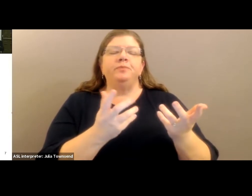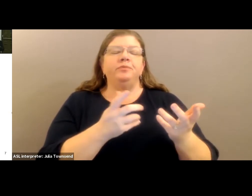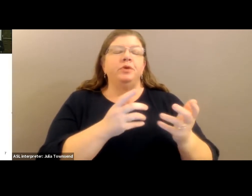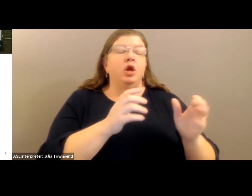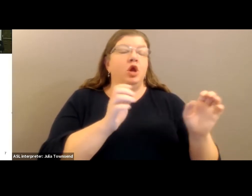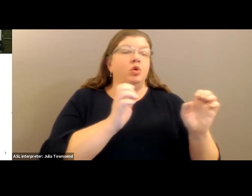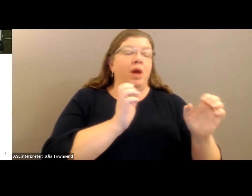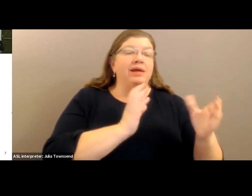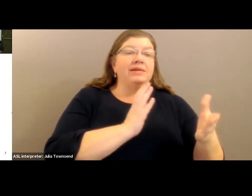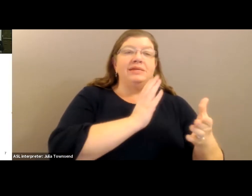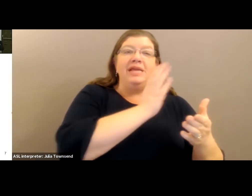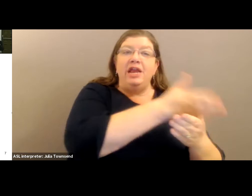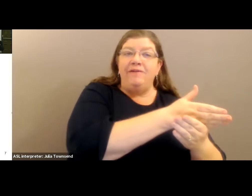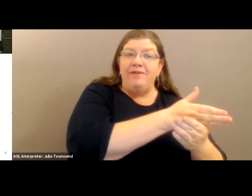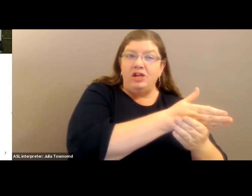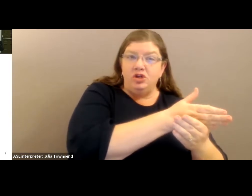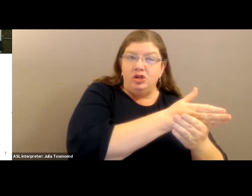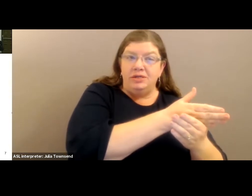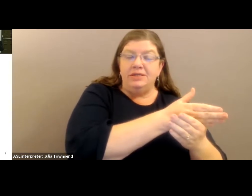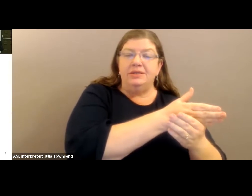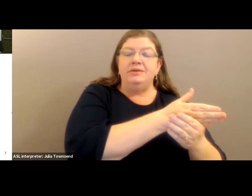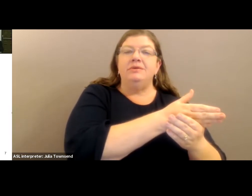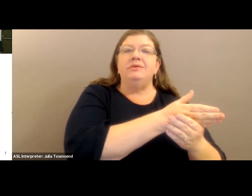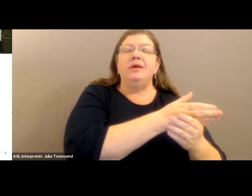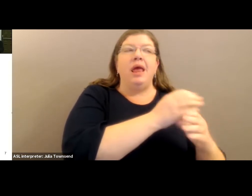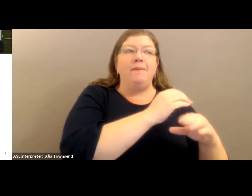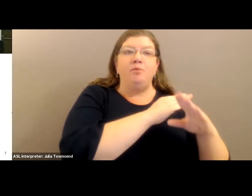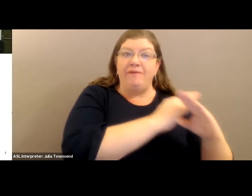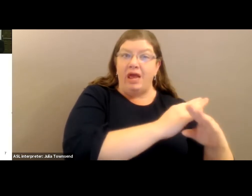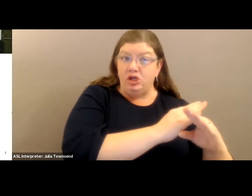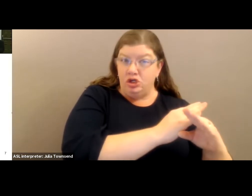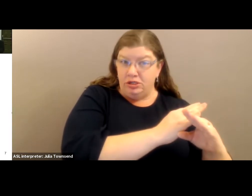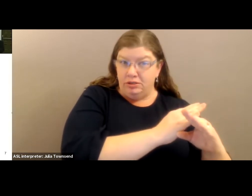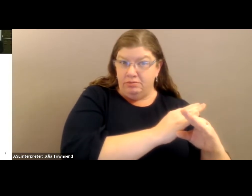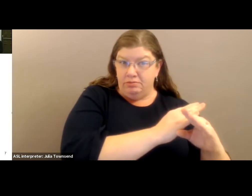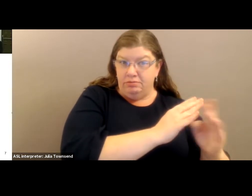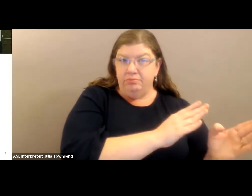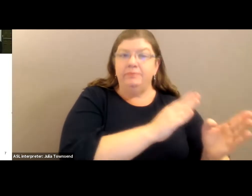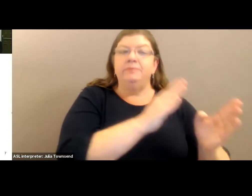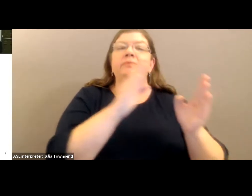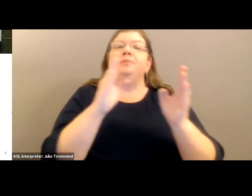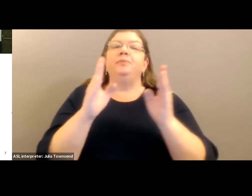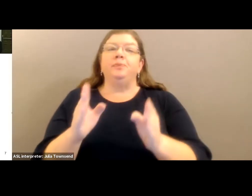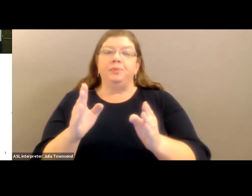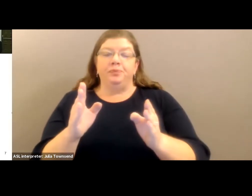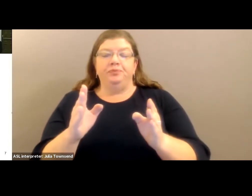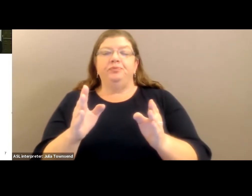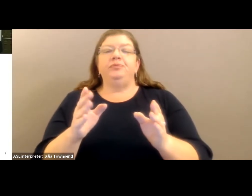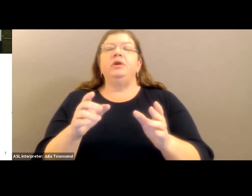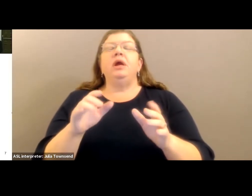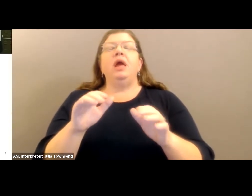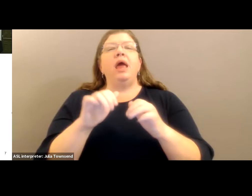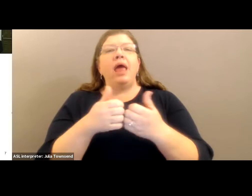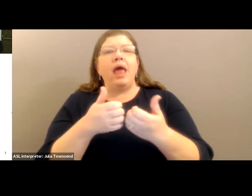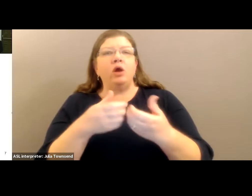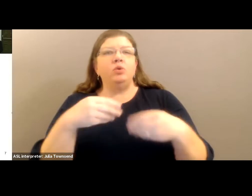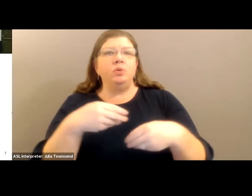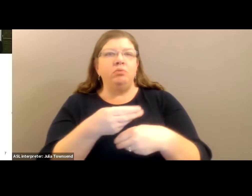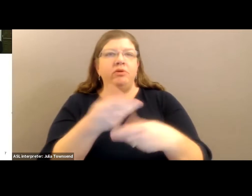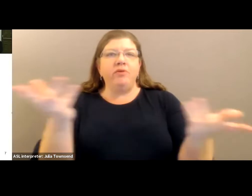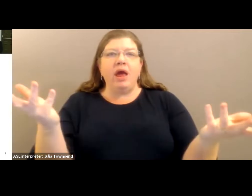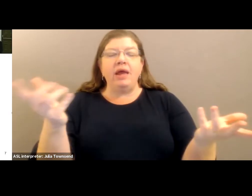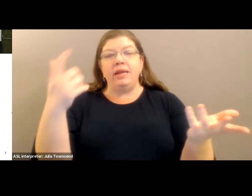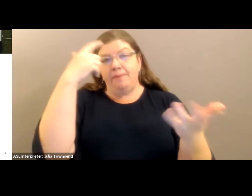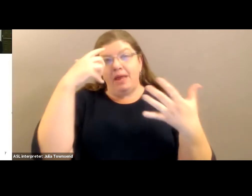crisis interventions and our prevention to how do we provide